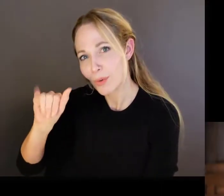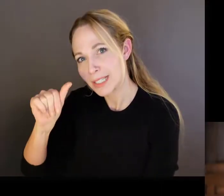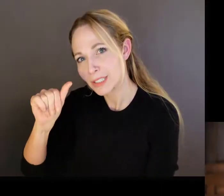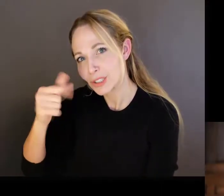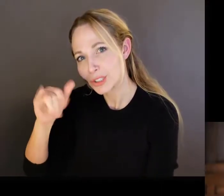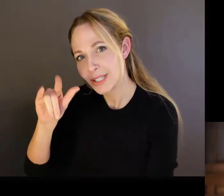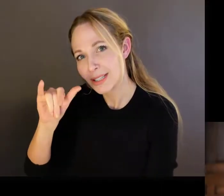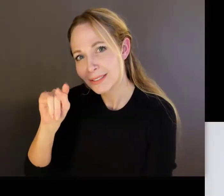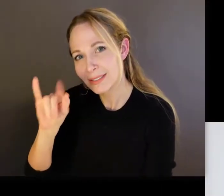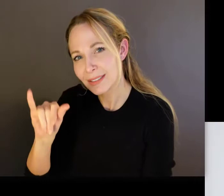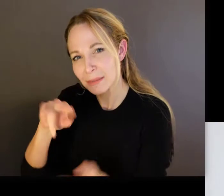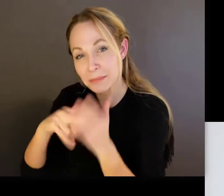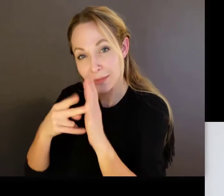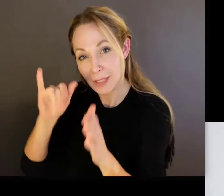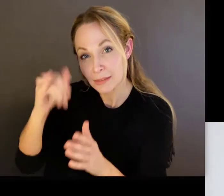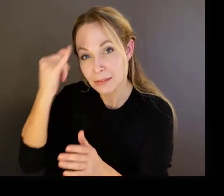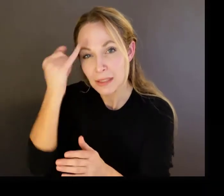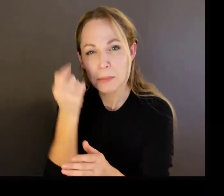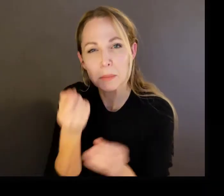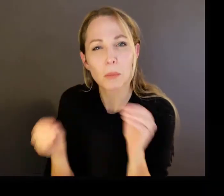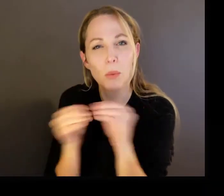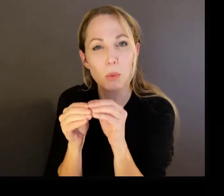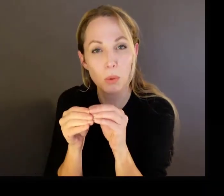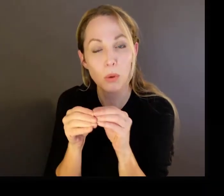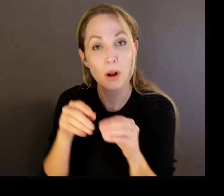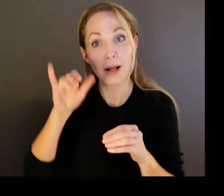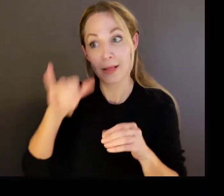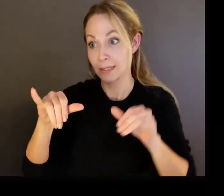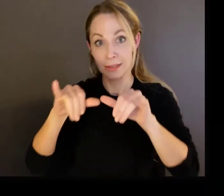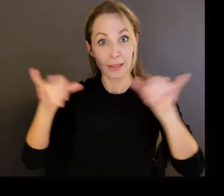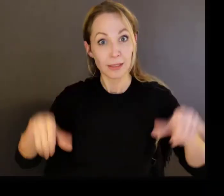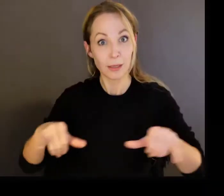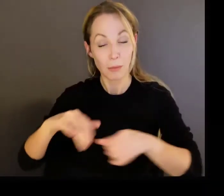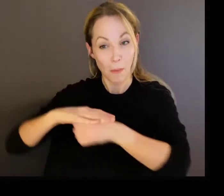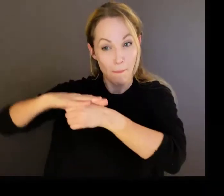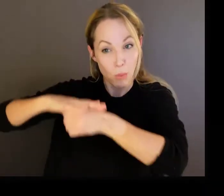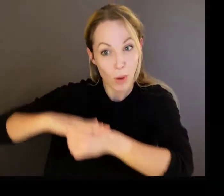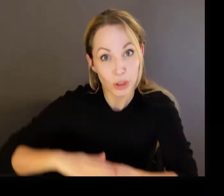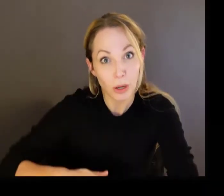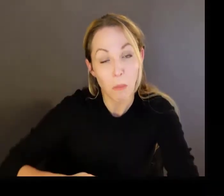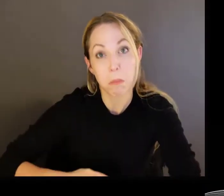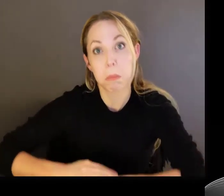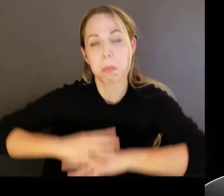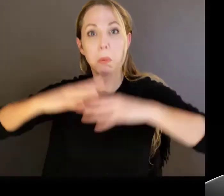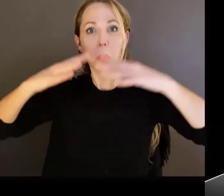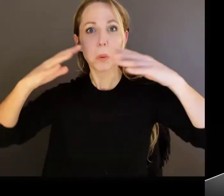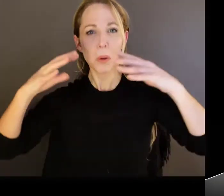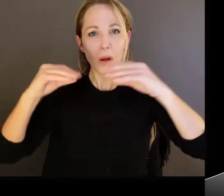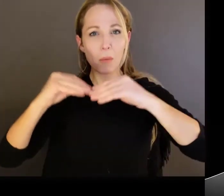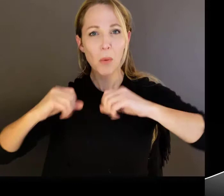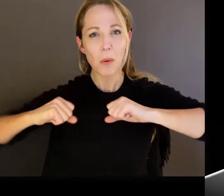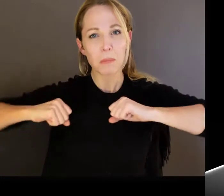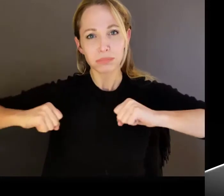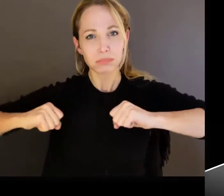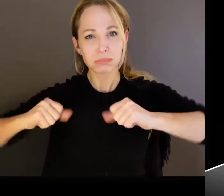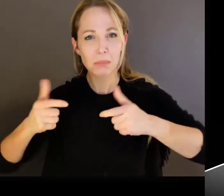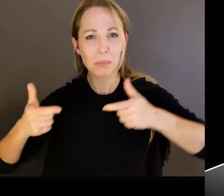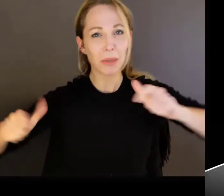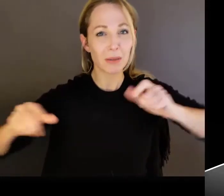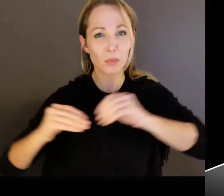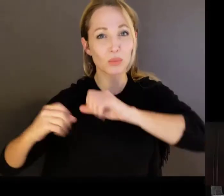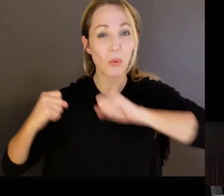Antifragility takes this idea a step further. You put pressure on a system, it actually grows bigger,